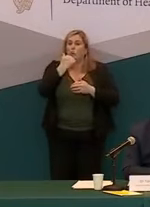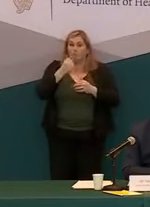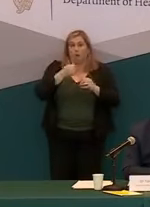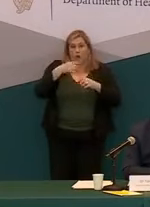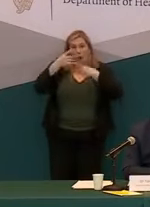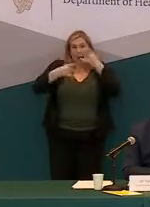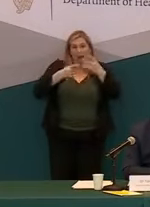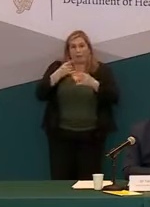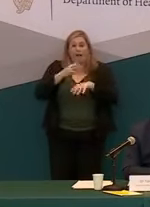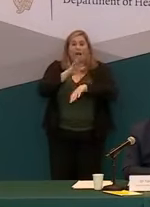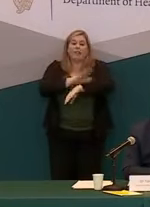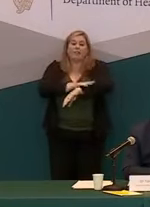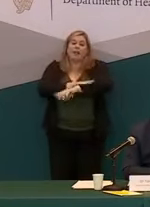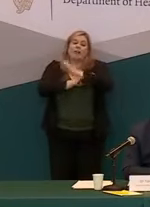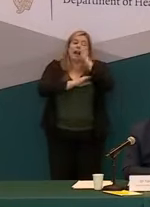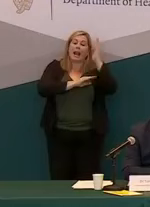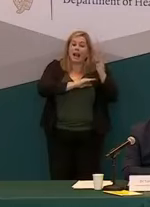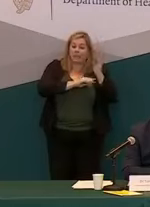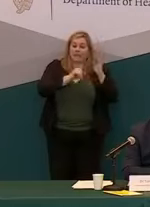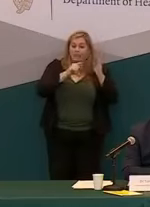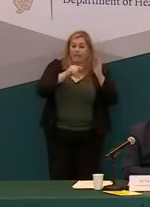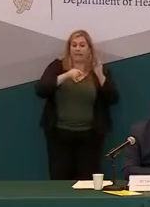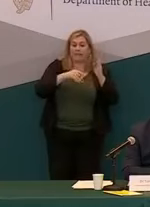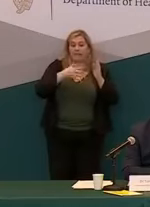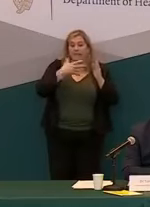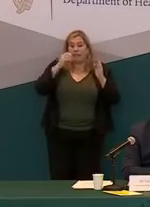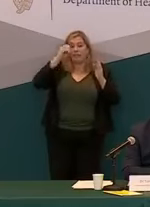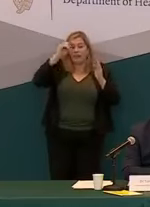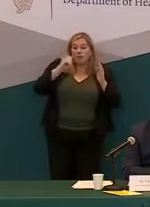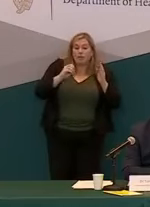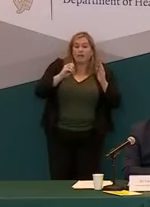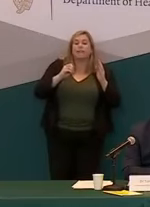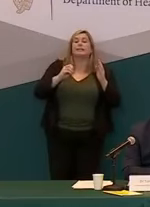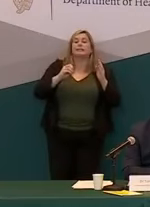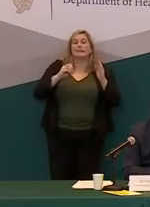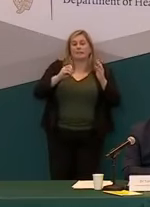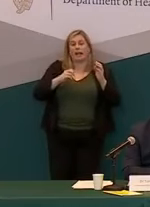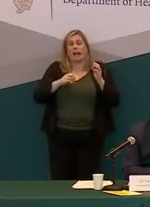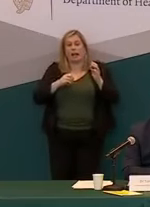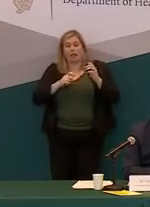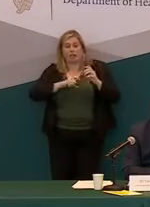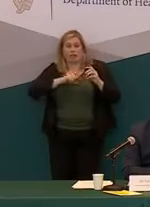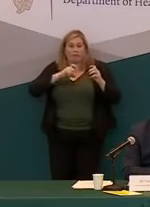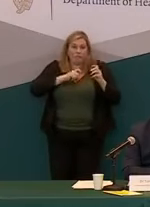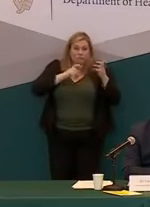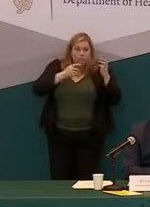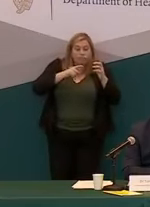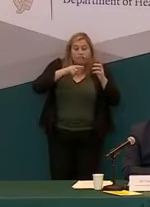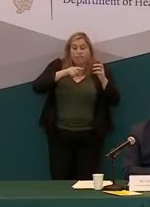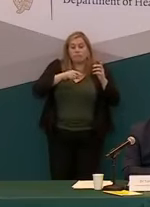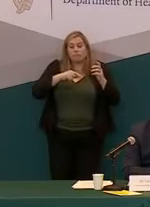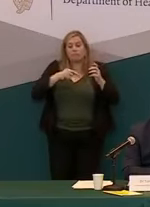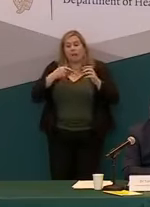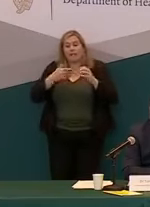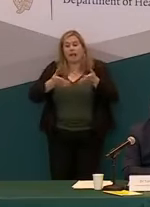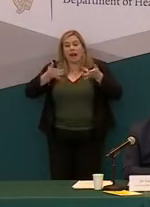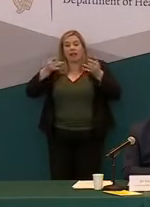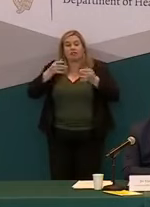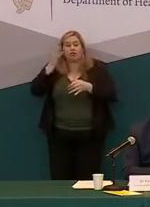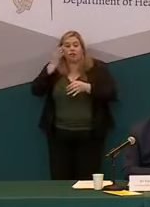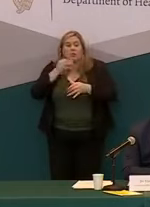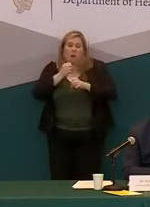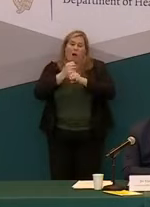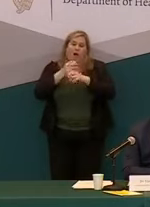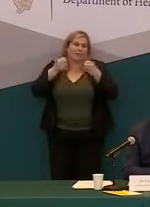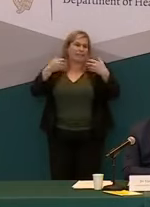the green bands are the 50% confidence interval, the light green bands, 95% confidence interval. So as with all statistical